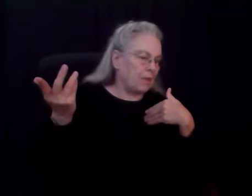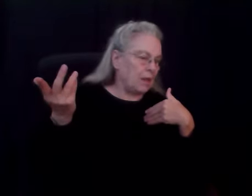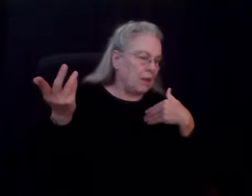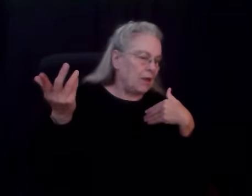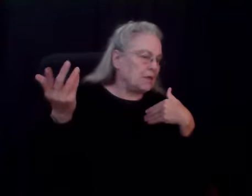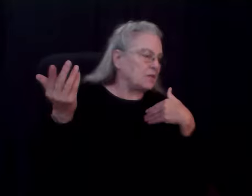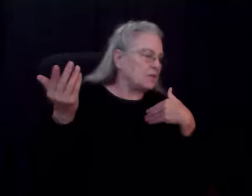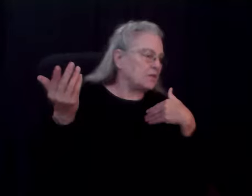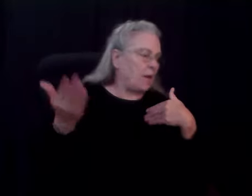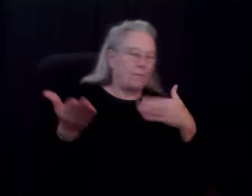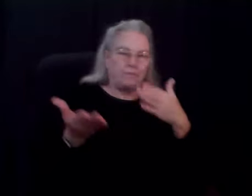some.